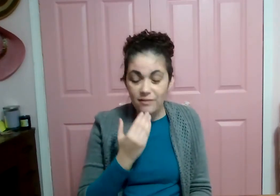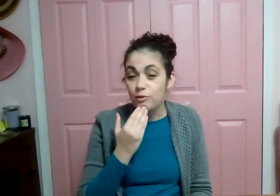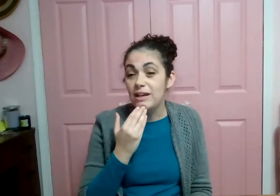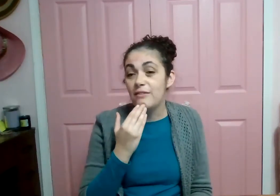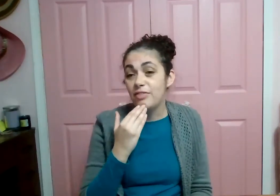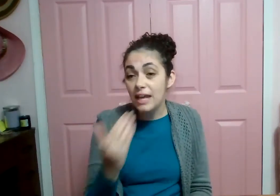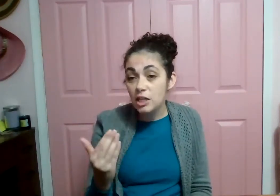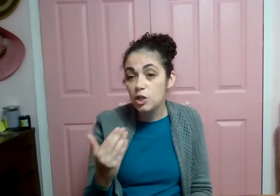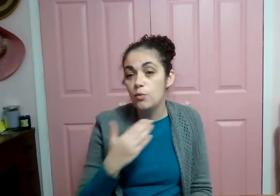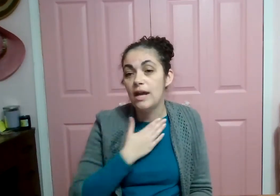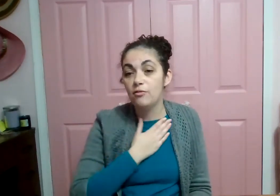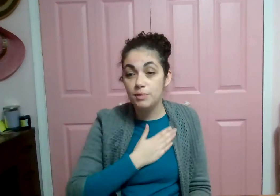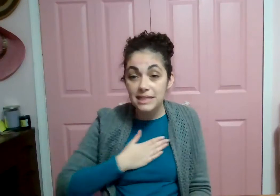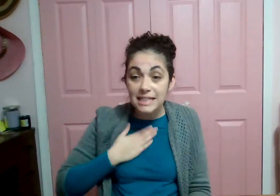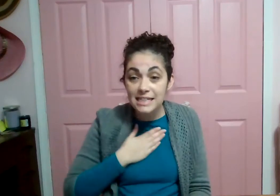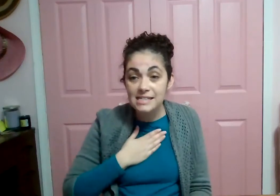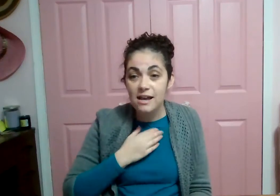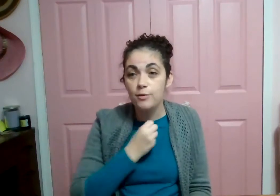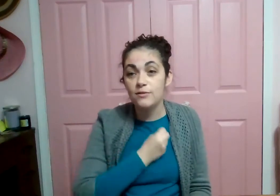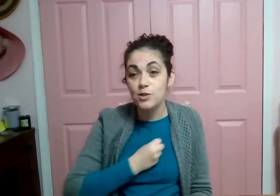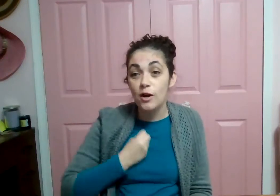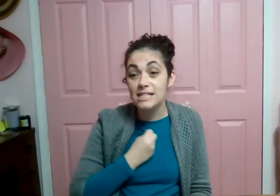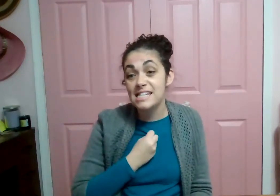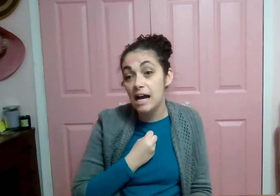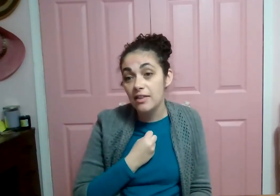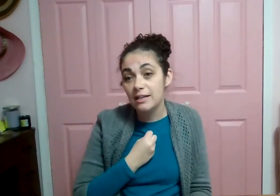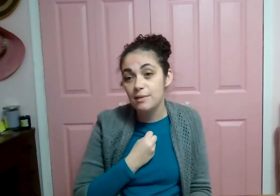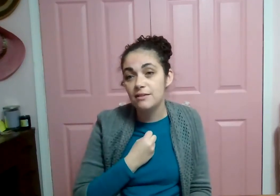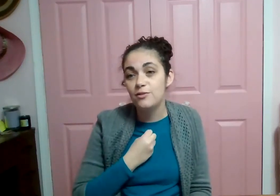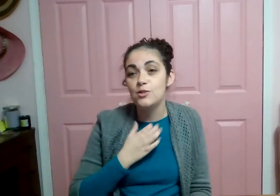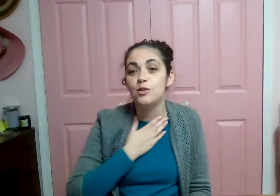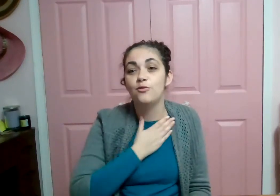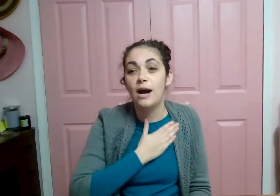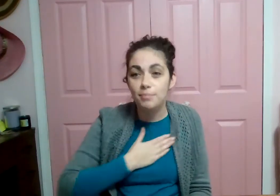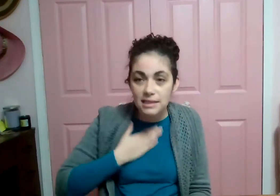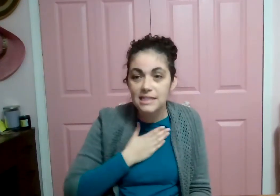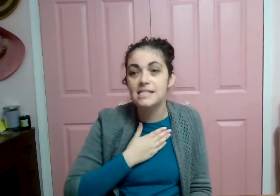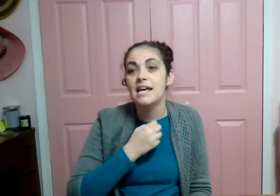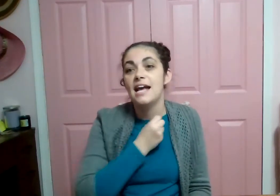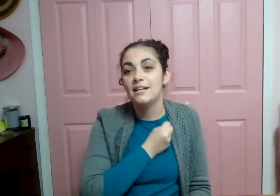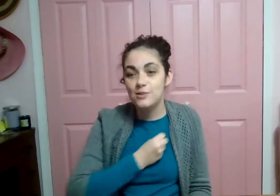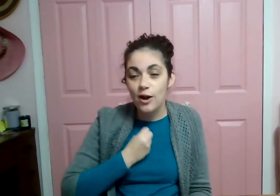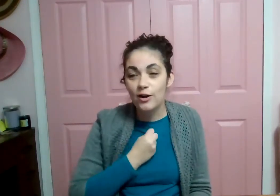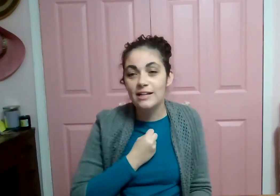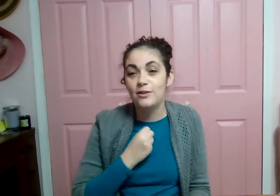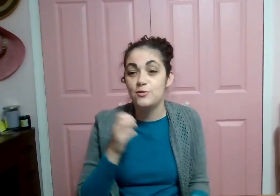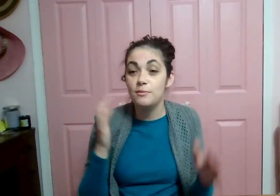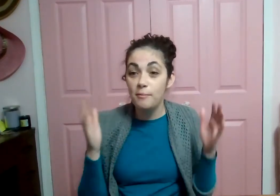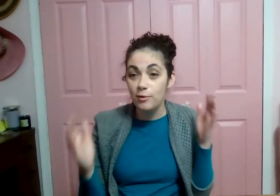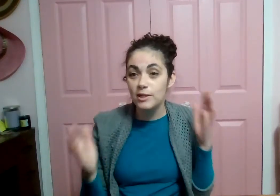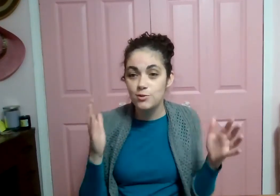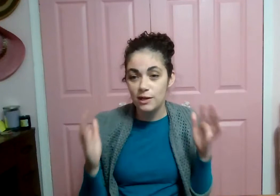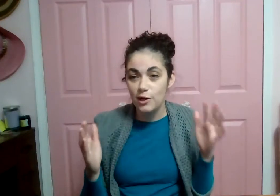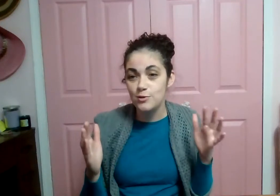have thank you, we have please, and we have sorry. See how that can be confusing? You've got please and sorry, and you have to remember which one goes